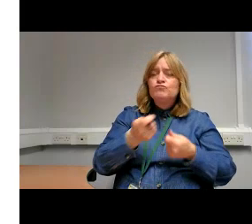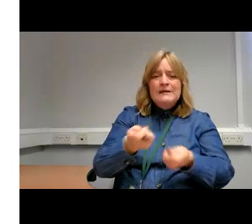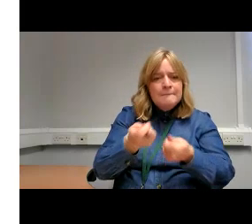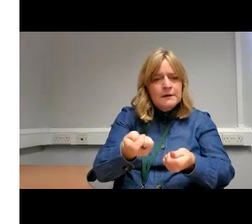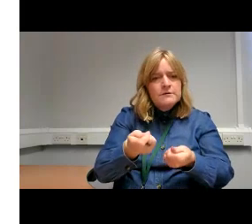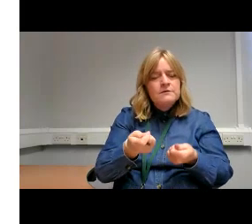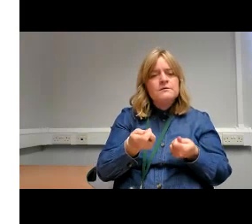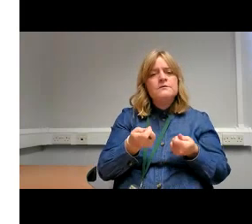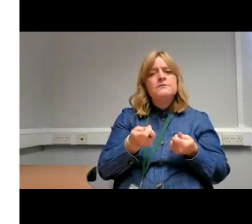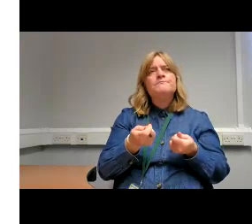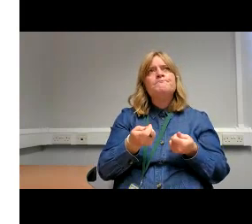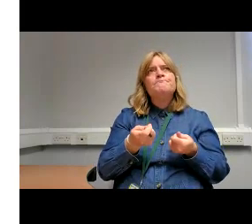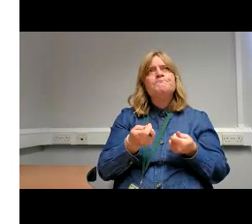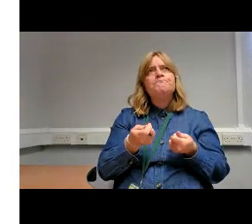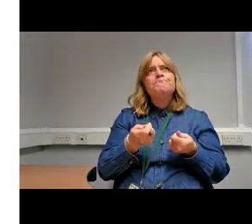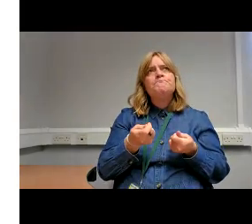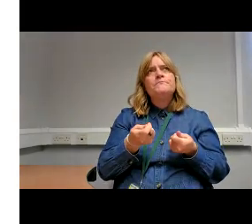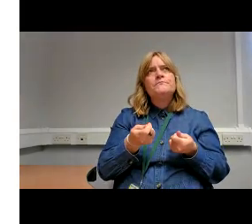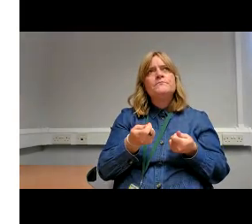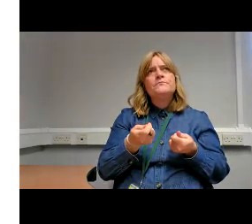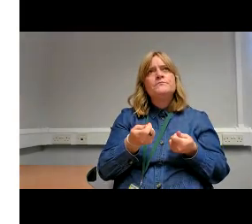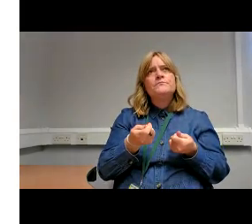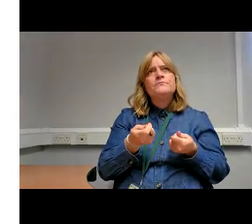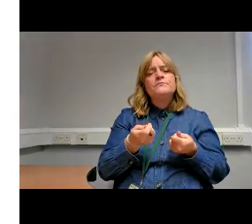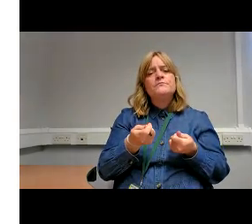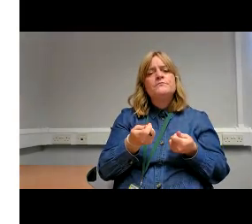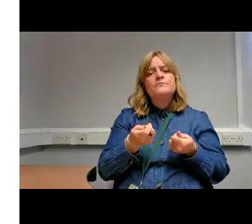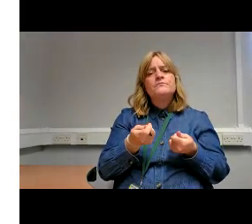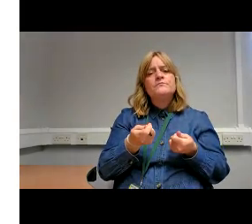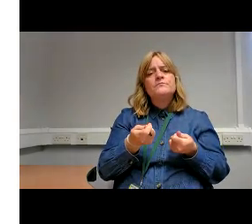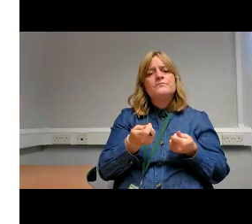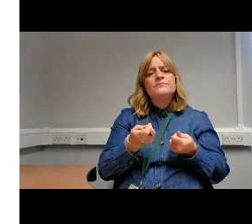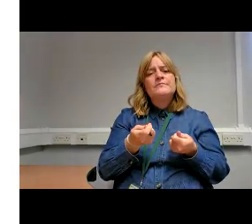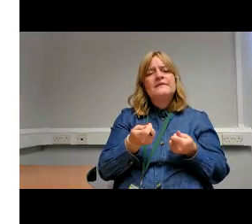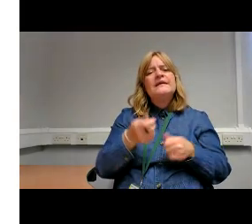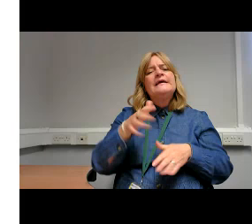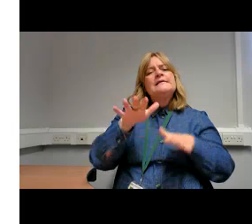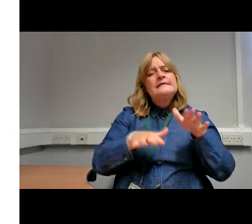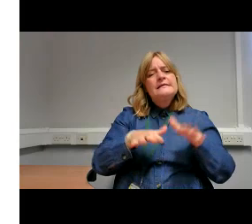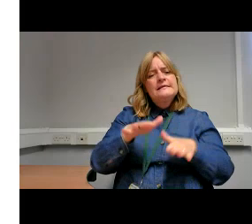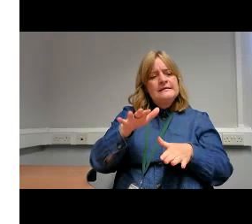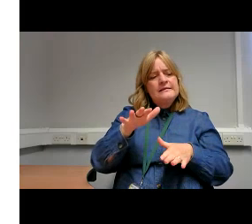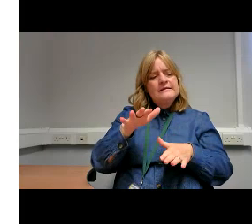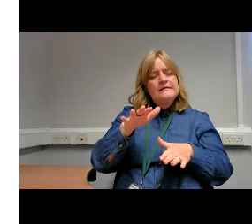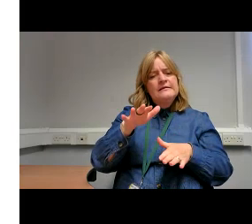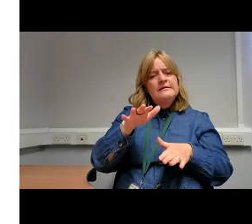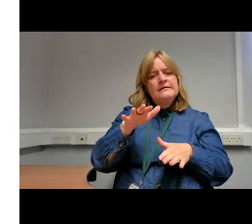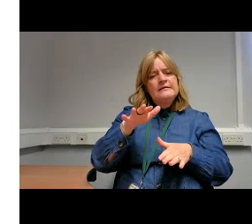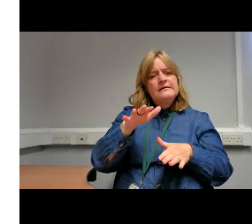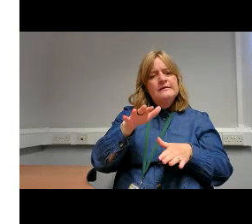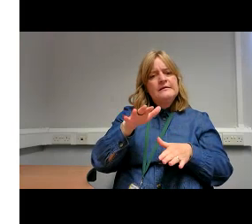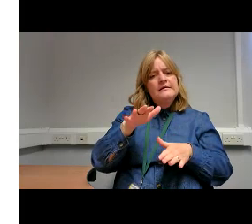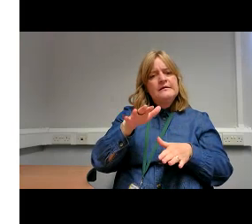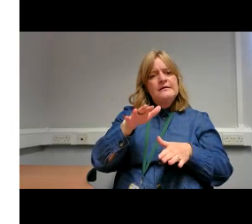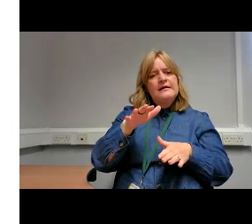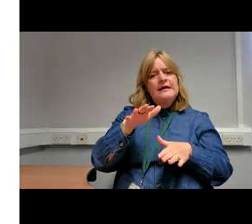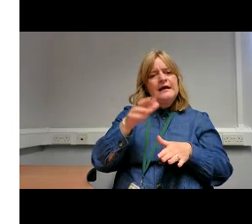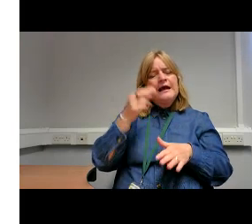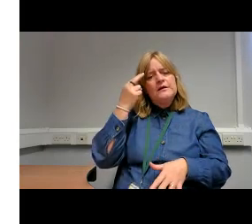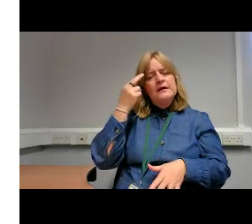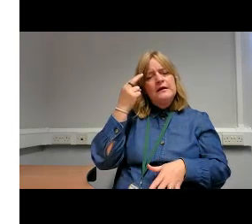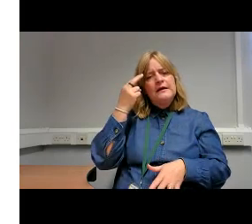not prescribe as such. It's under a PGD, so it's a patient group direction. So it's similar to obtaining a prescription, but it's a different way of doing it